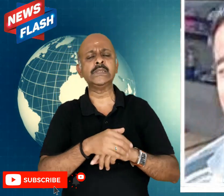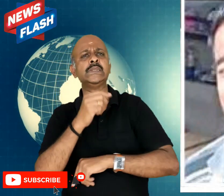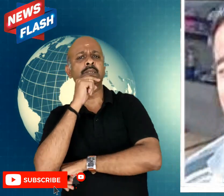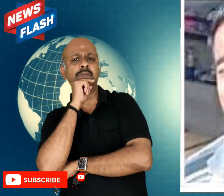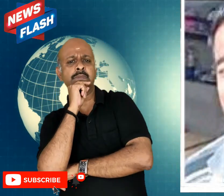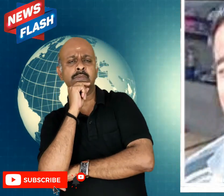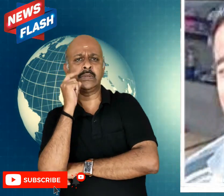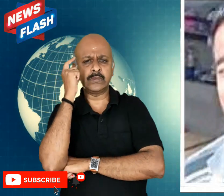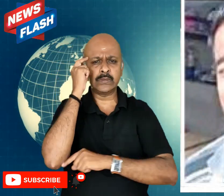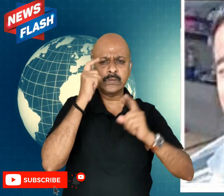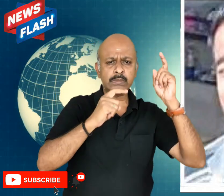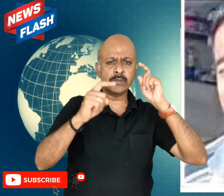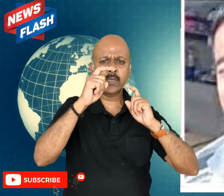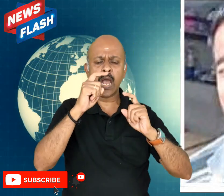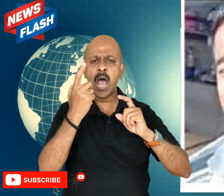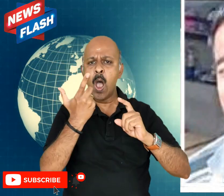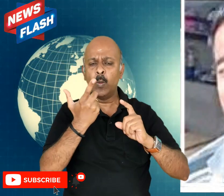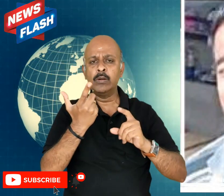and if they get to cut